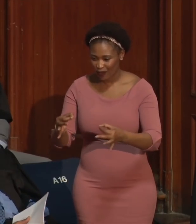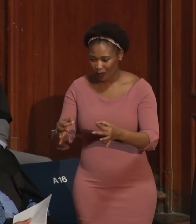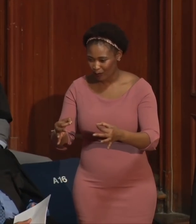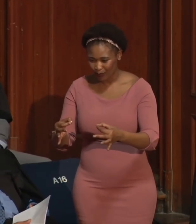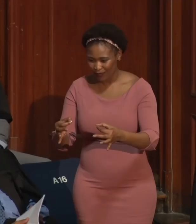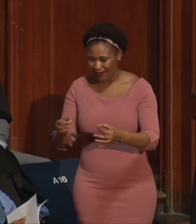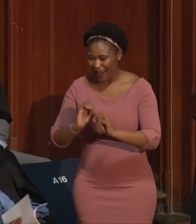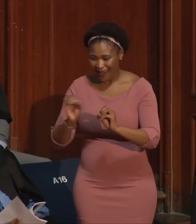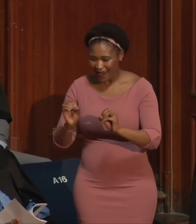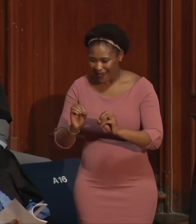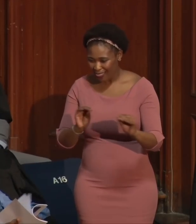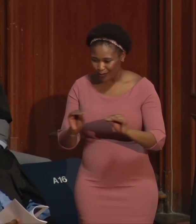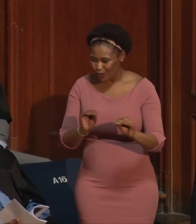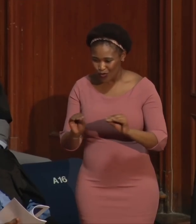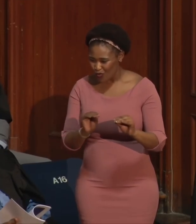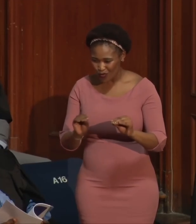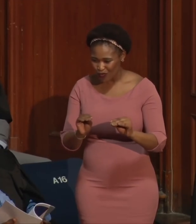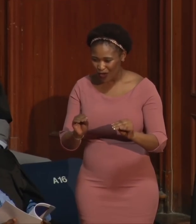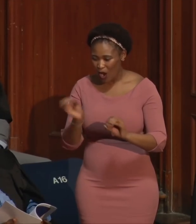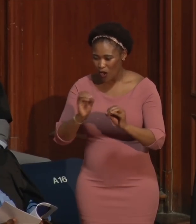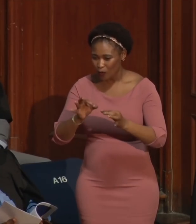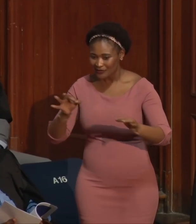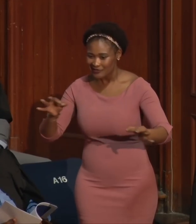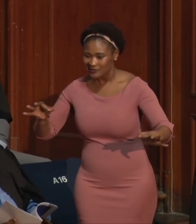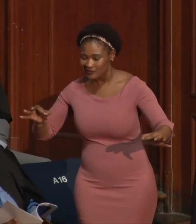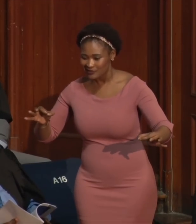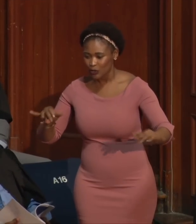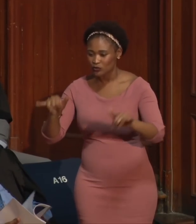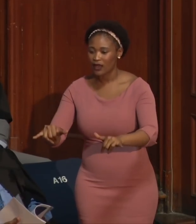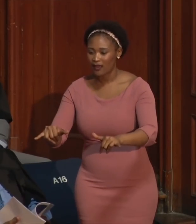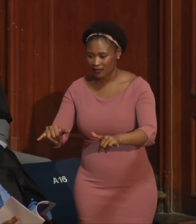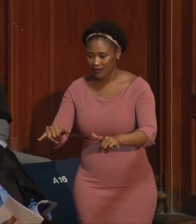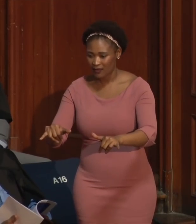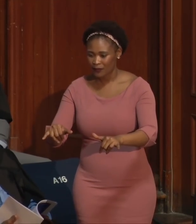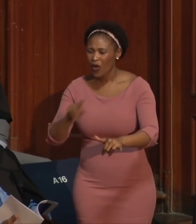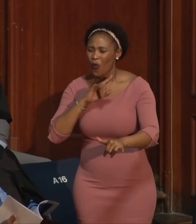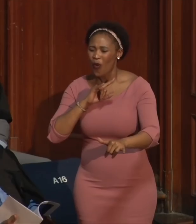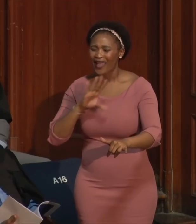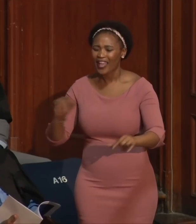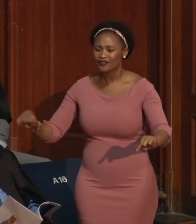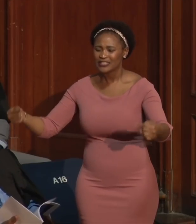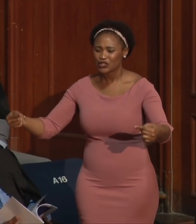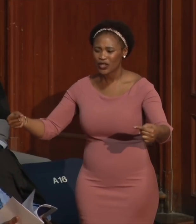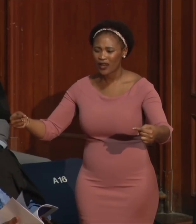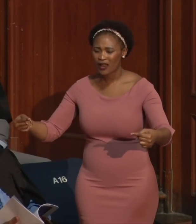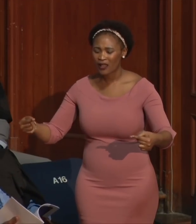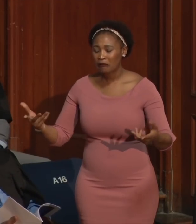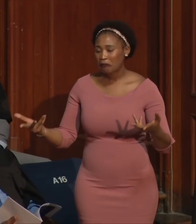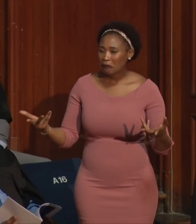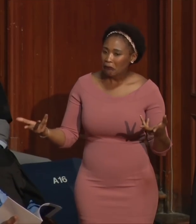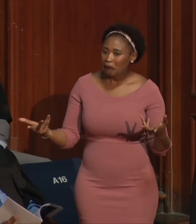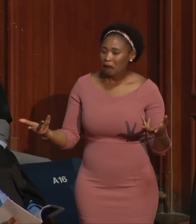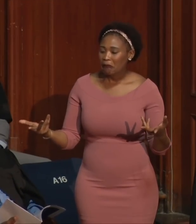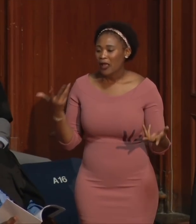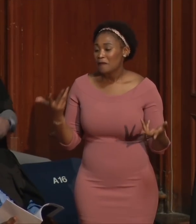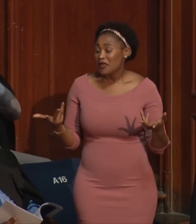no propulsion, and you don't get very far. Why wouldn't there be tension? It could be from